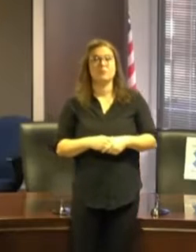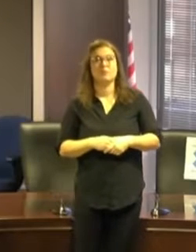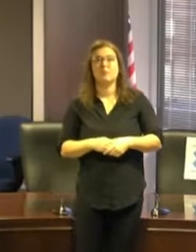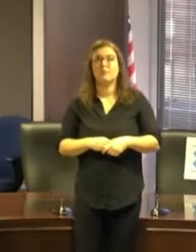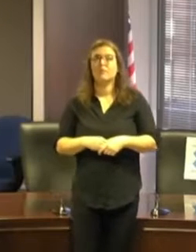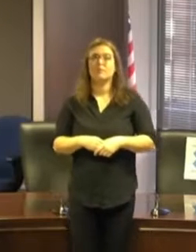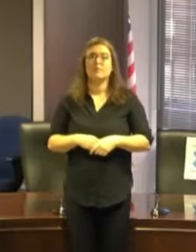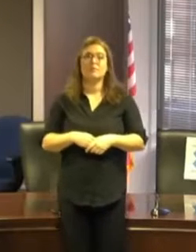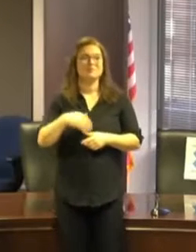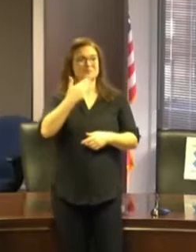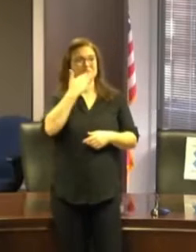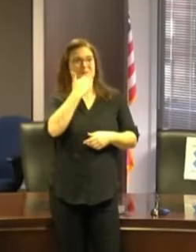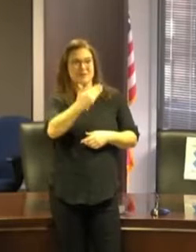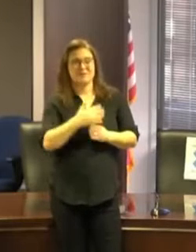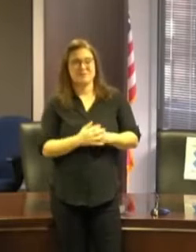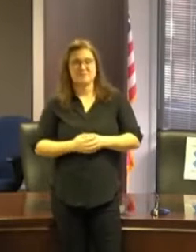Can you hear me?